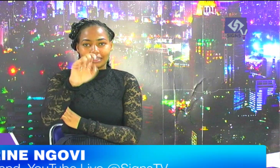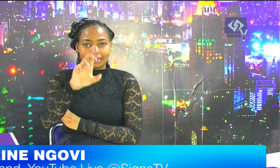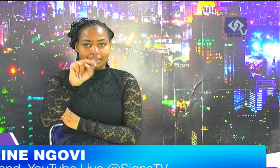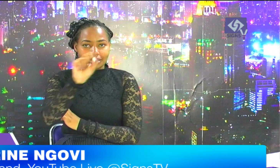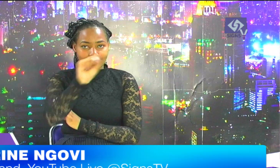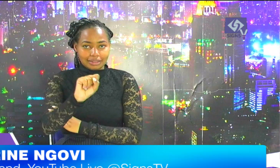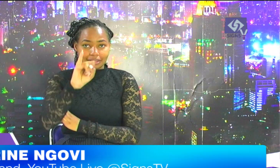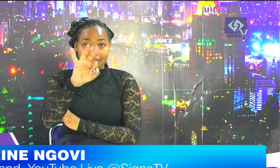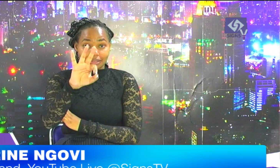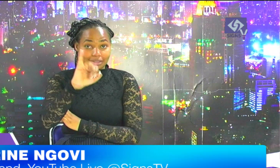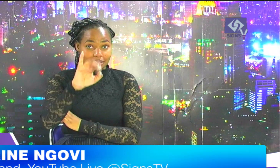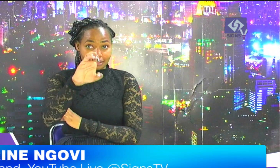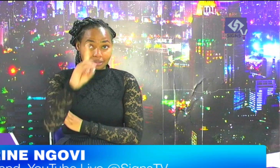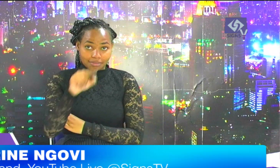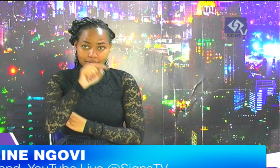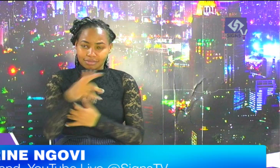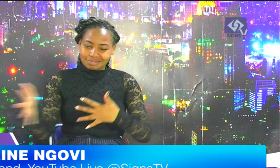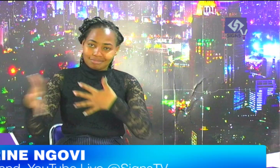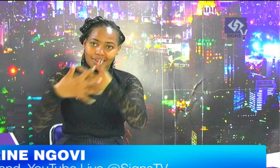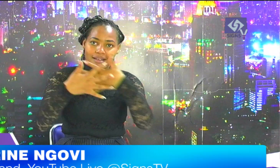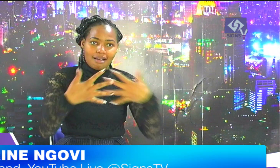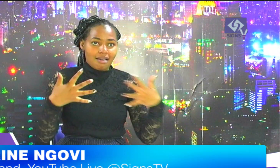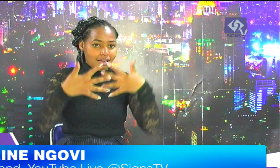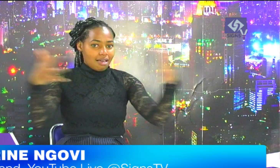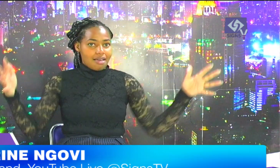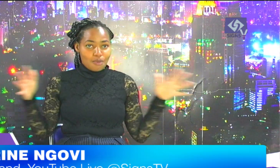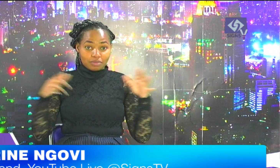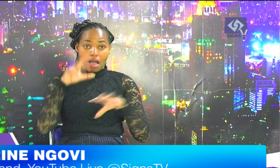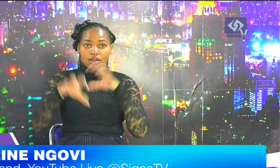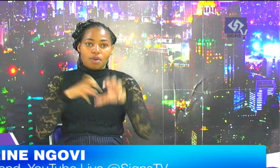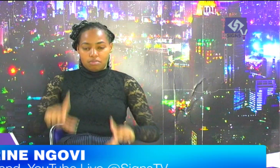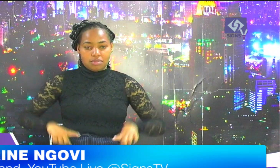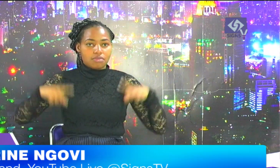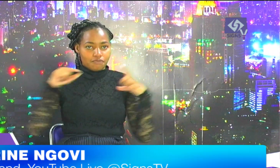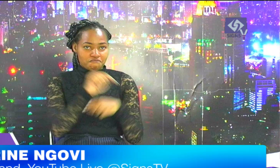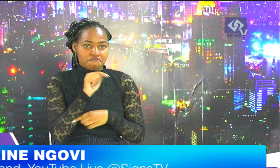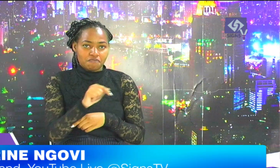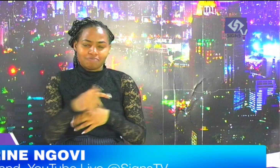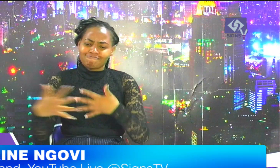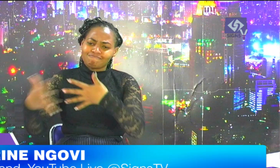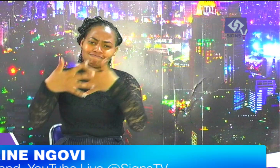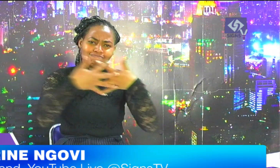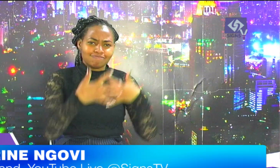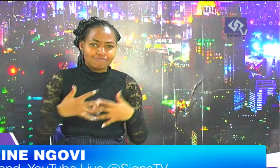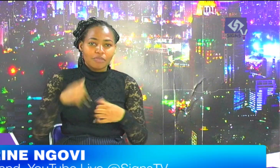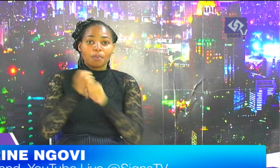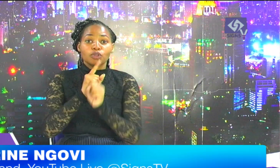government has intensified the fencing of wildlife corridors to